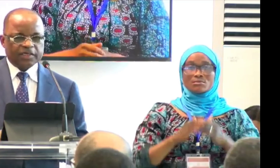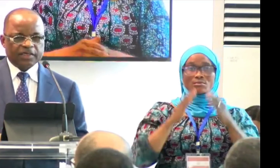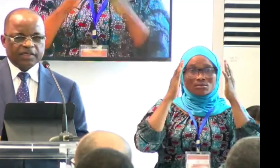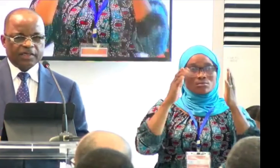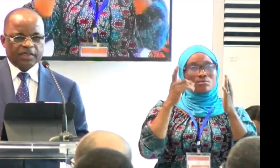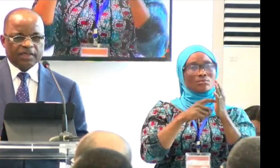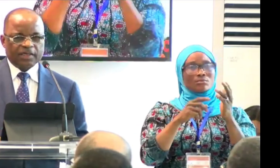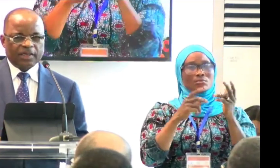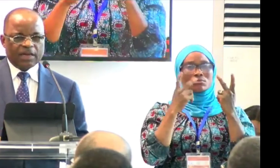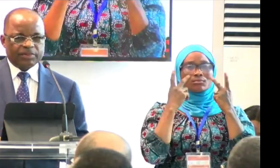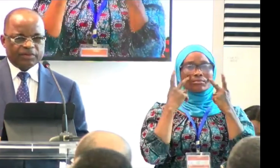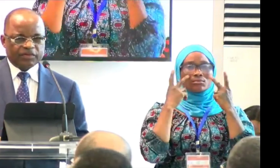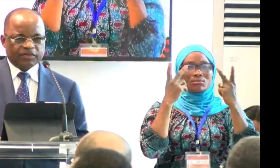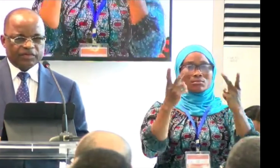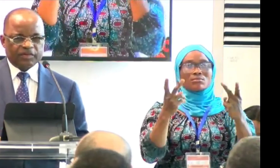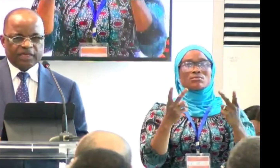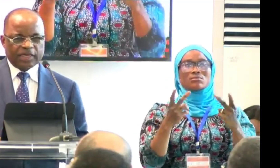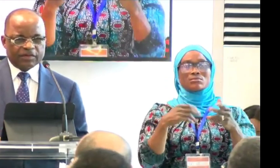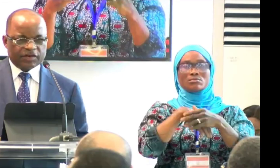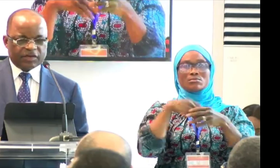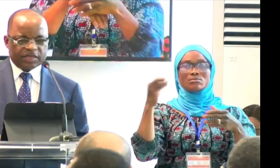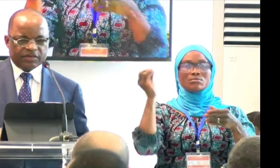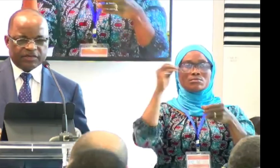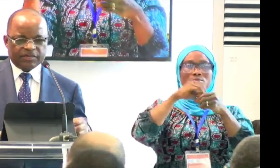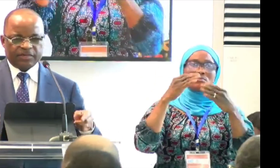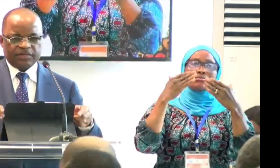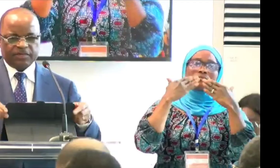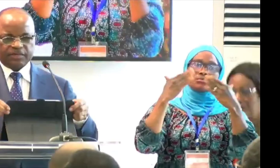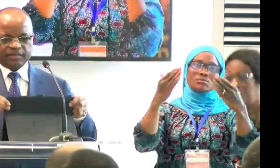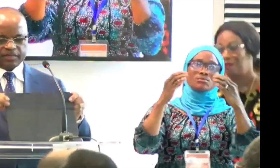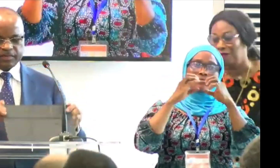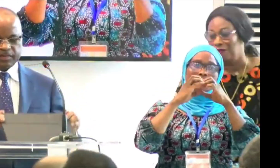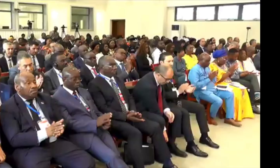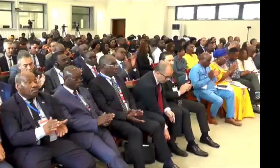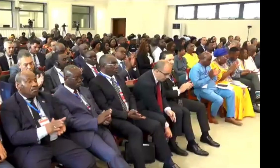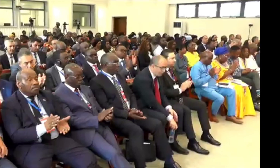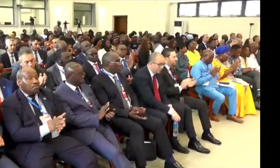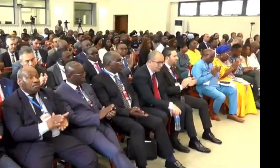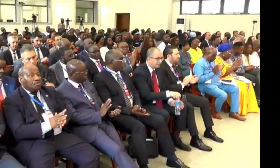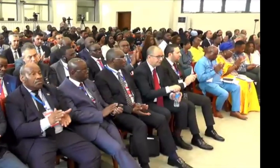forward-looking outcomes. Thank you very much.